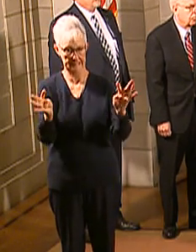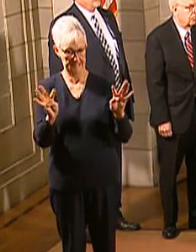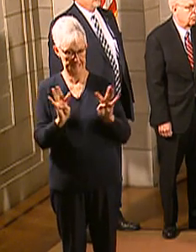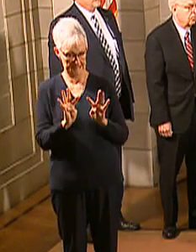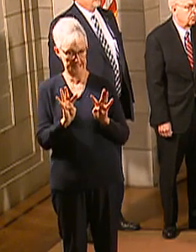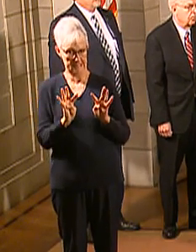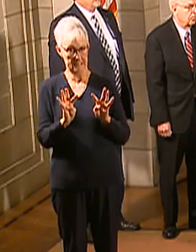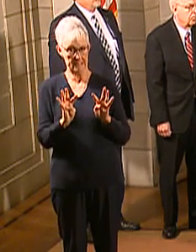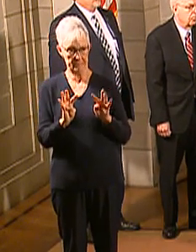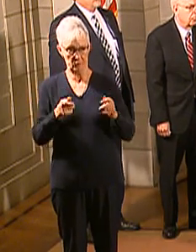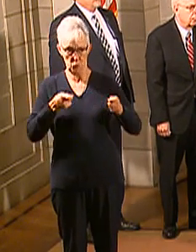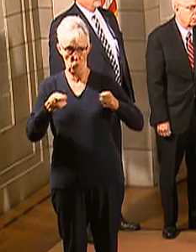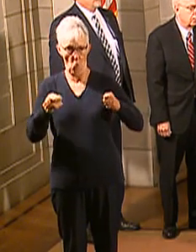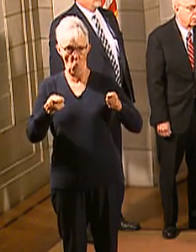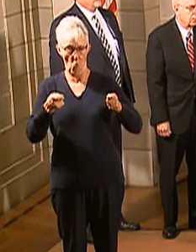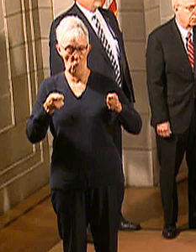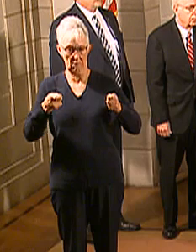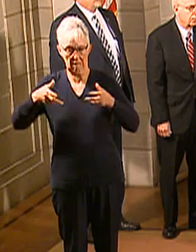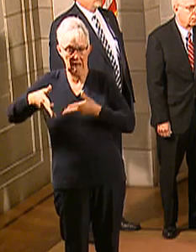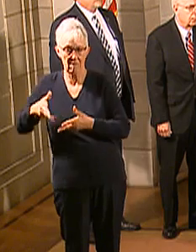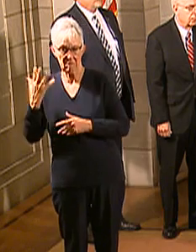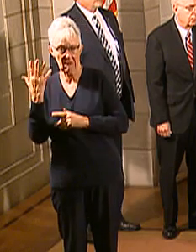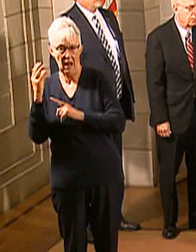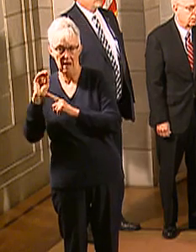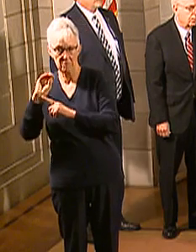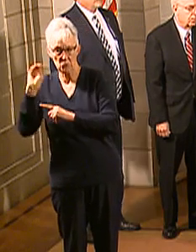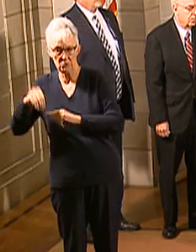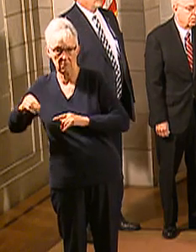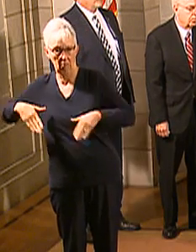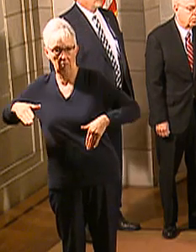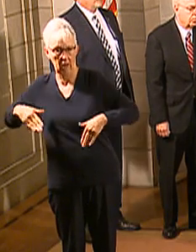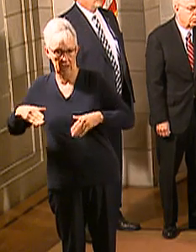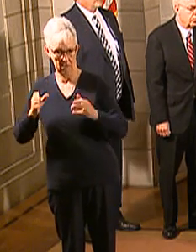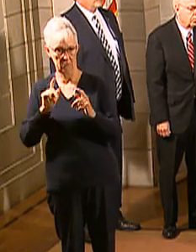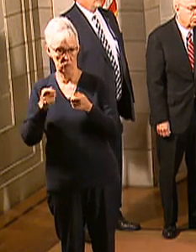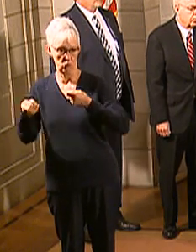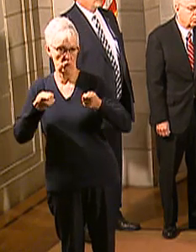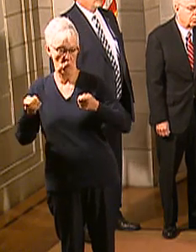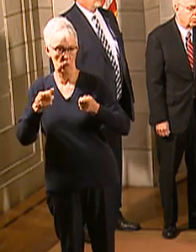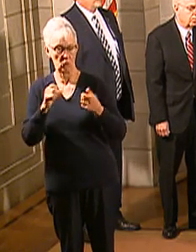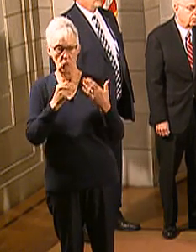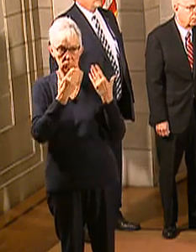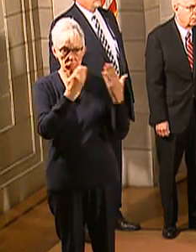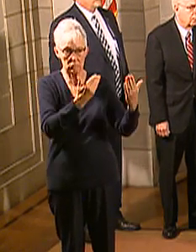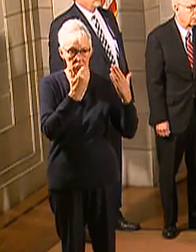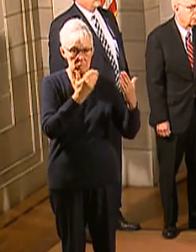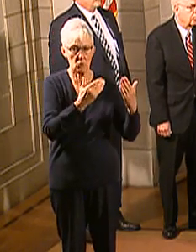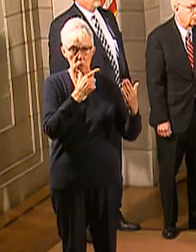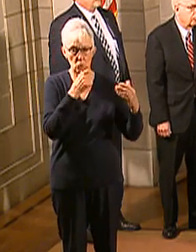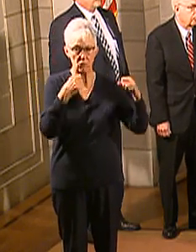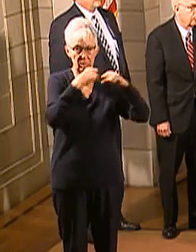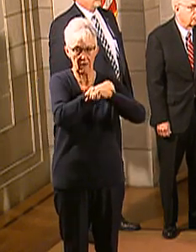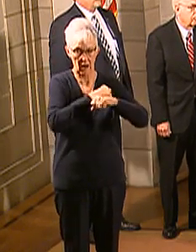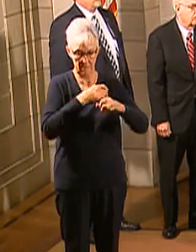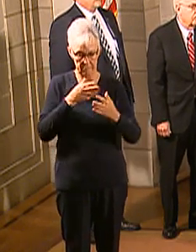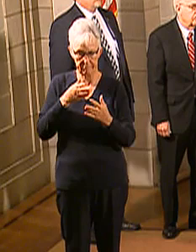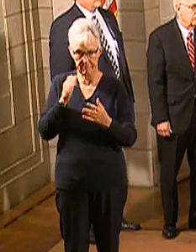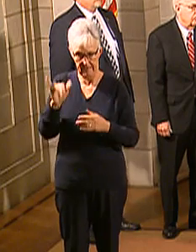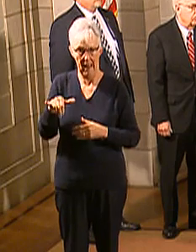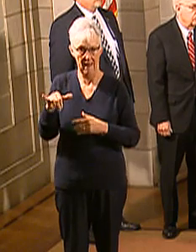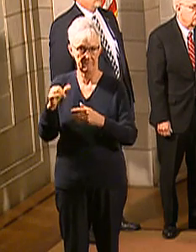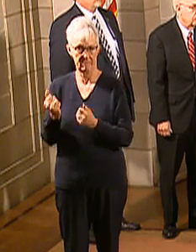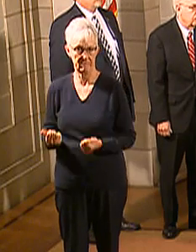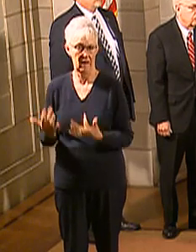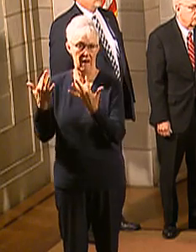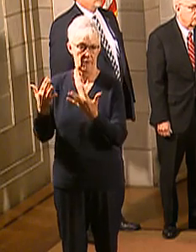thank all the folks who participated in helping get that fire contained. It is a team effort. And so I want to thank the